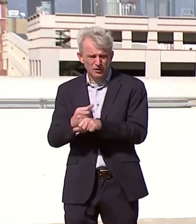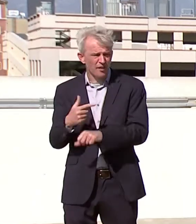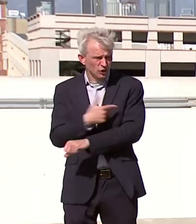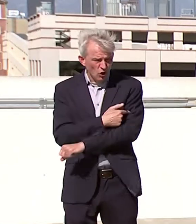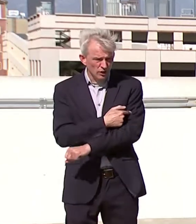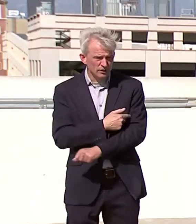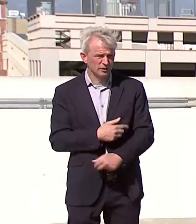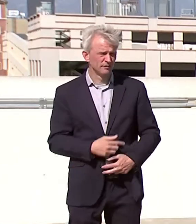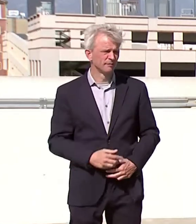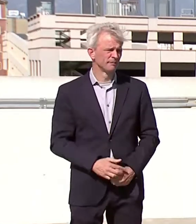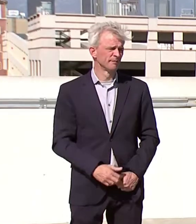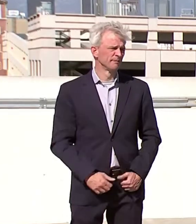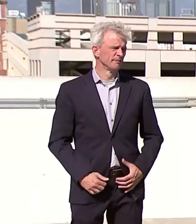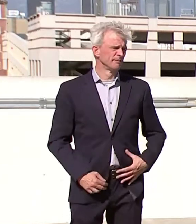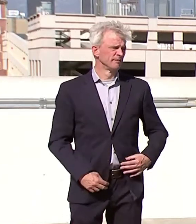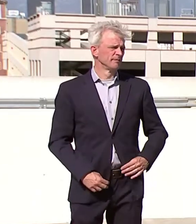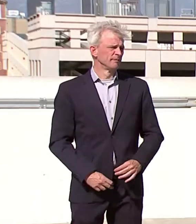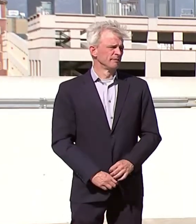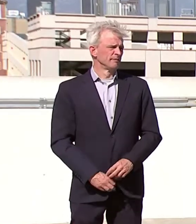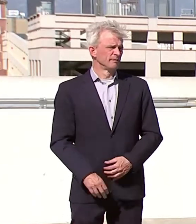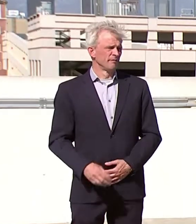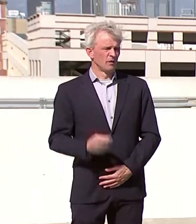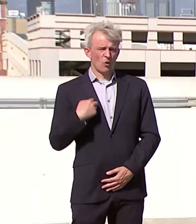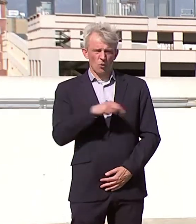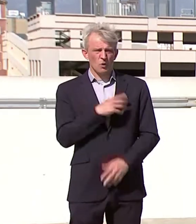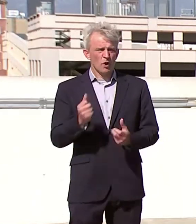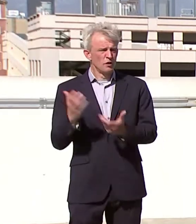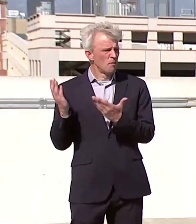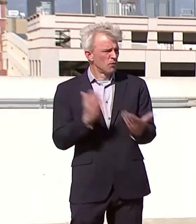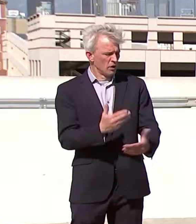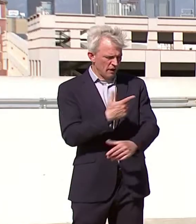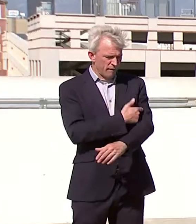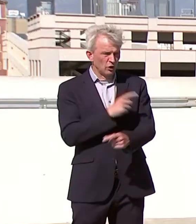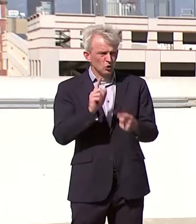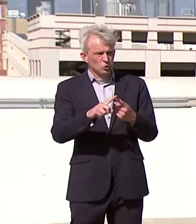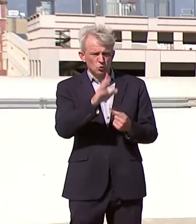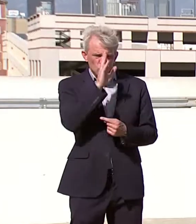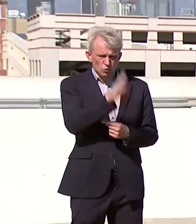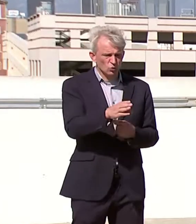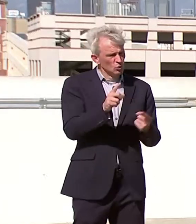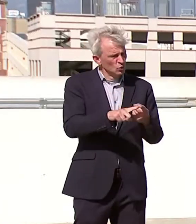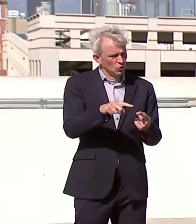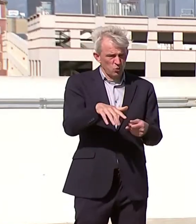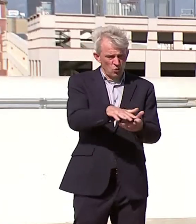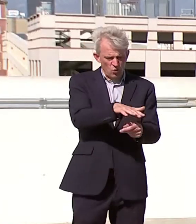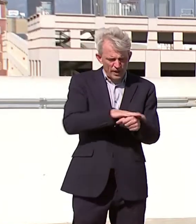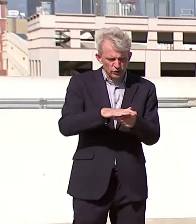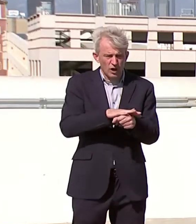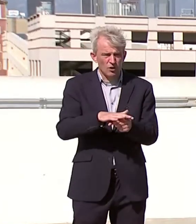together the vaccine directly to our neighborhoods through a trusted pipeline, community organizations,